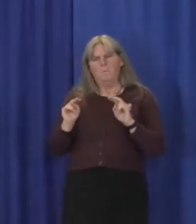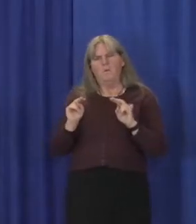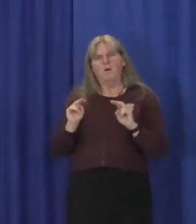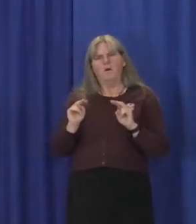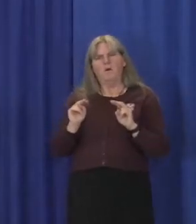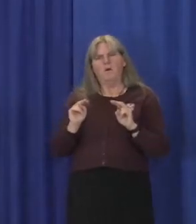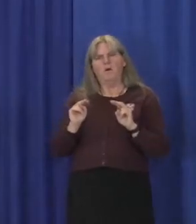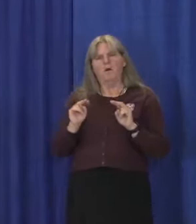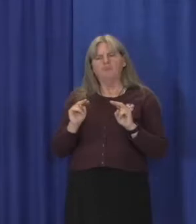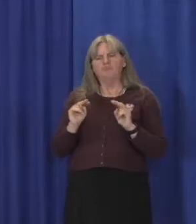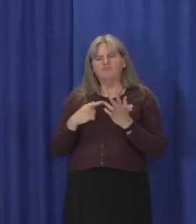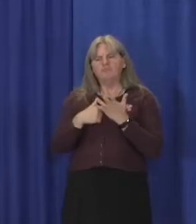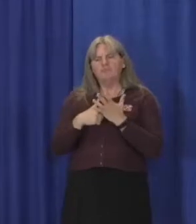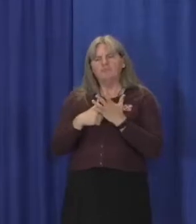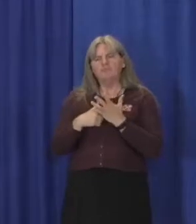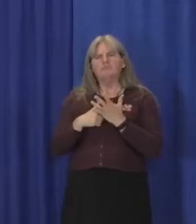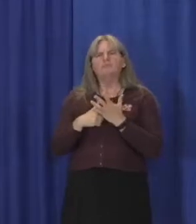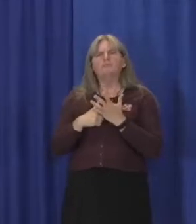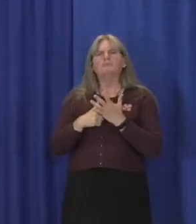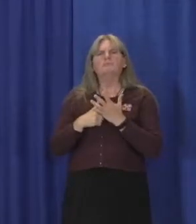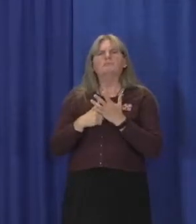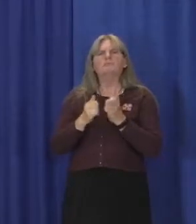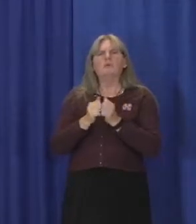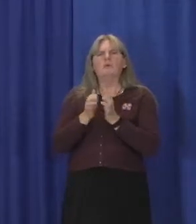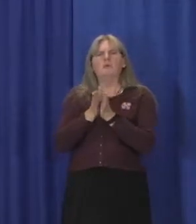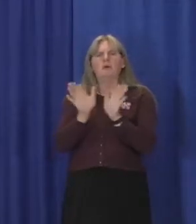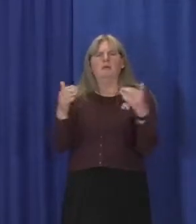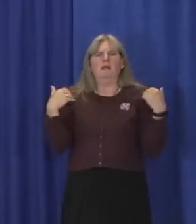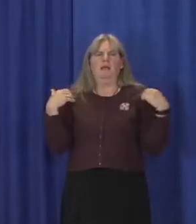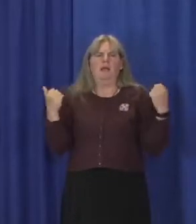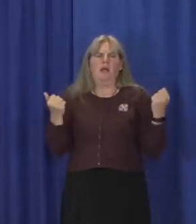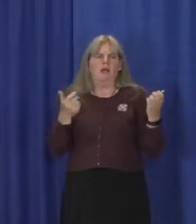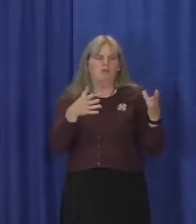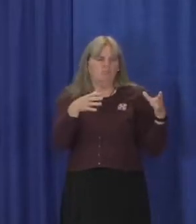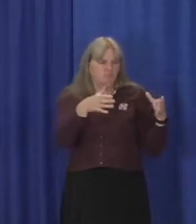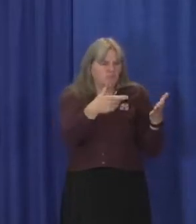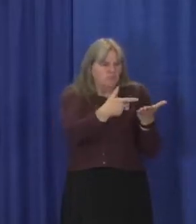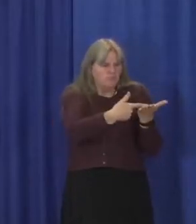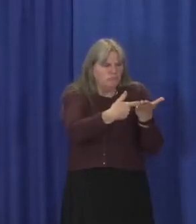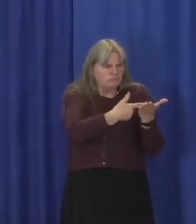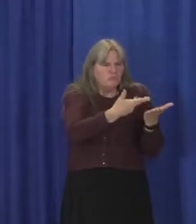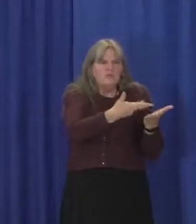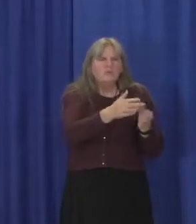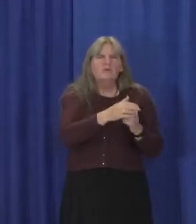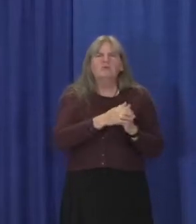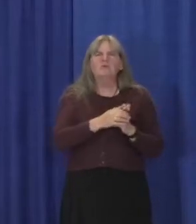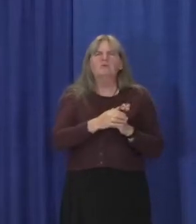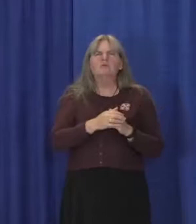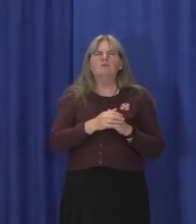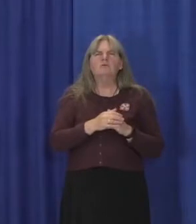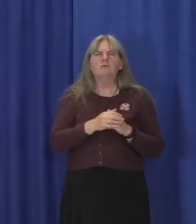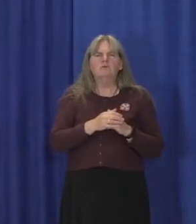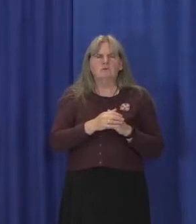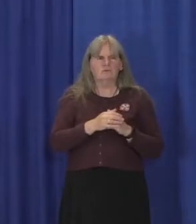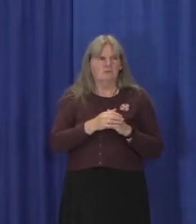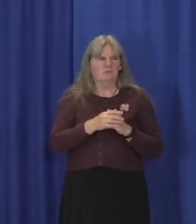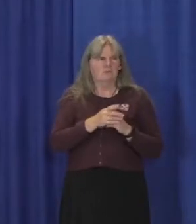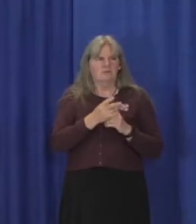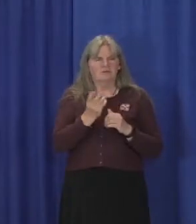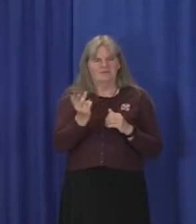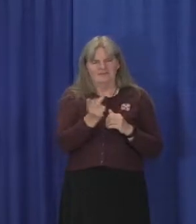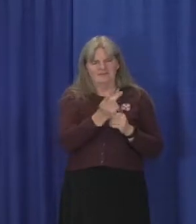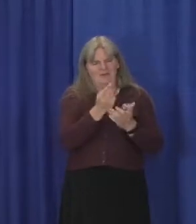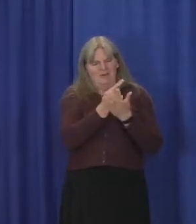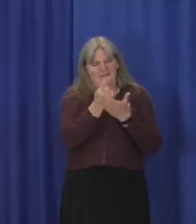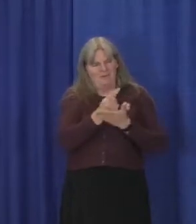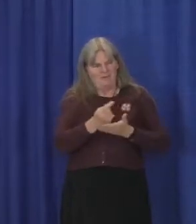conversations and we're having conversations with public health directly. It's usually a good theme in the weekly updates between myself and the